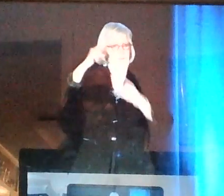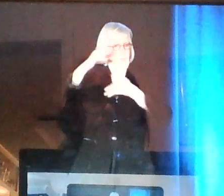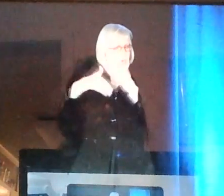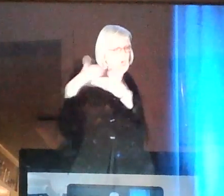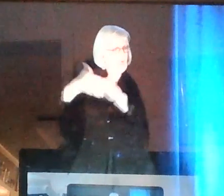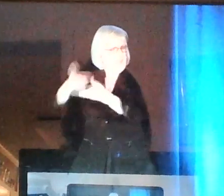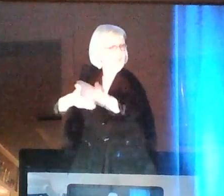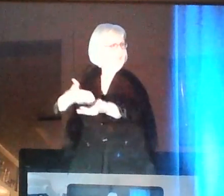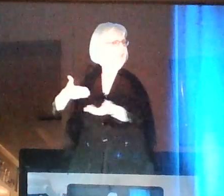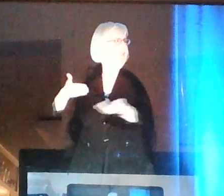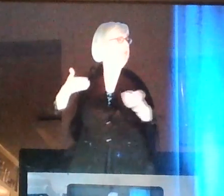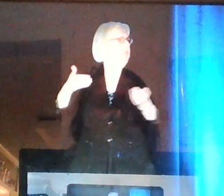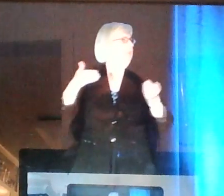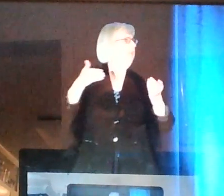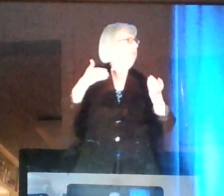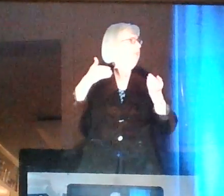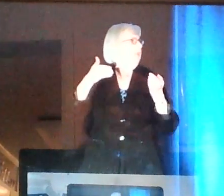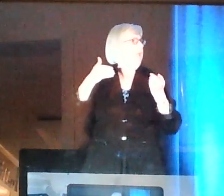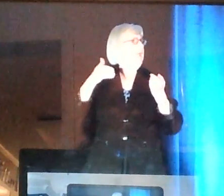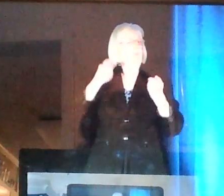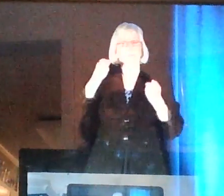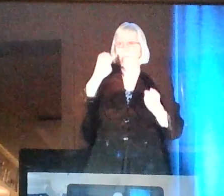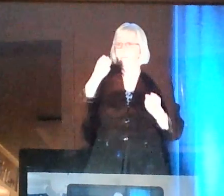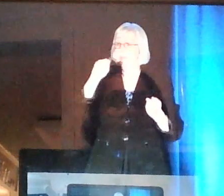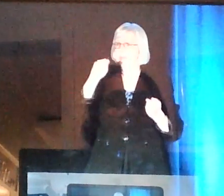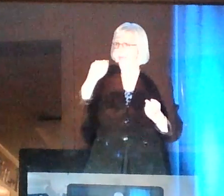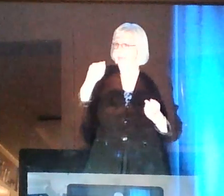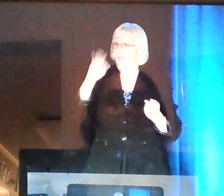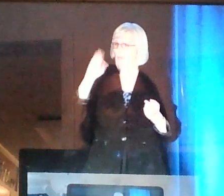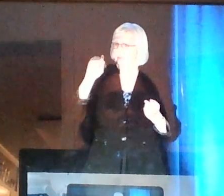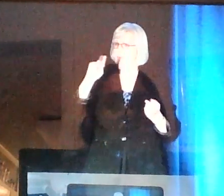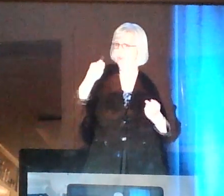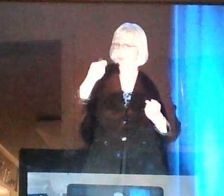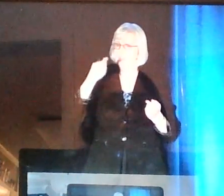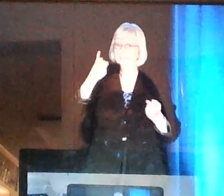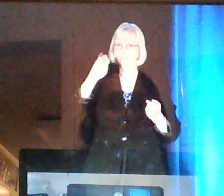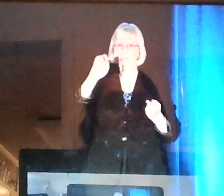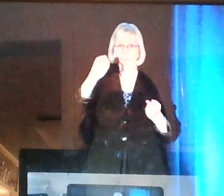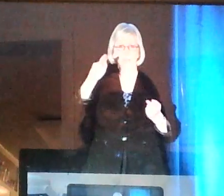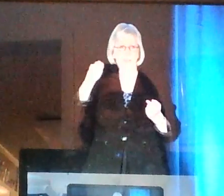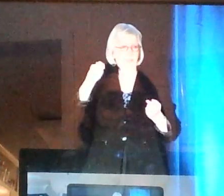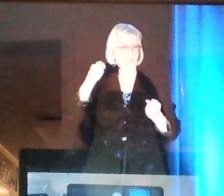Often you'll hear cognitive process, or the cognitive process.